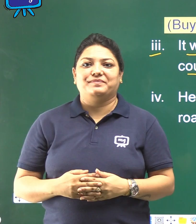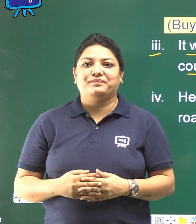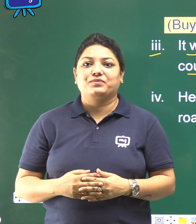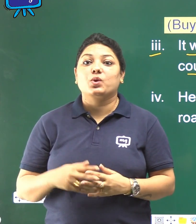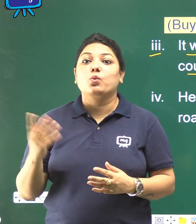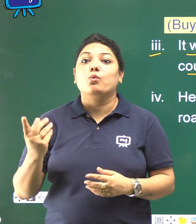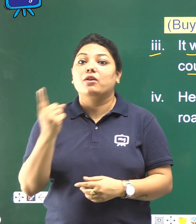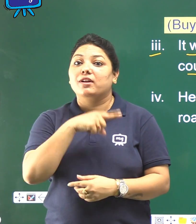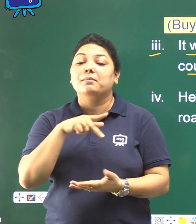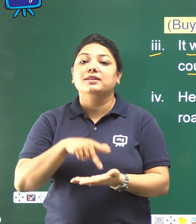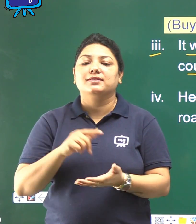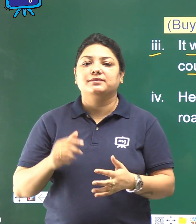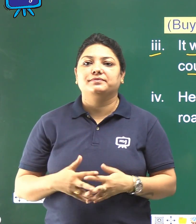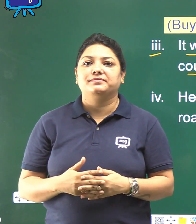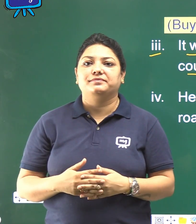What will be there?